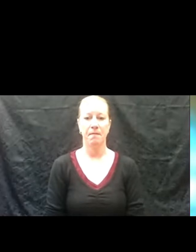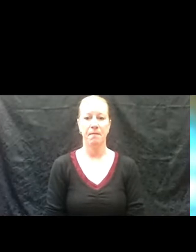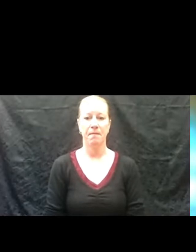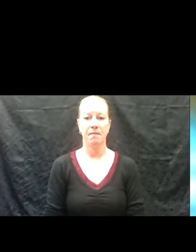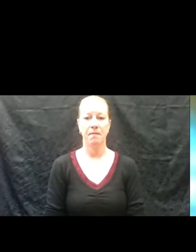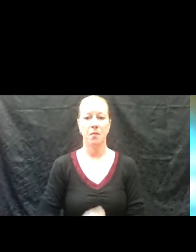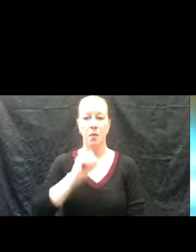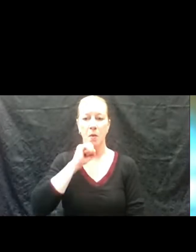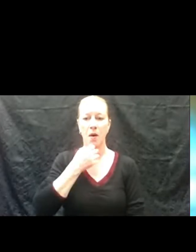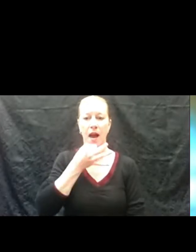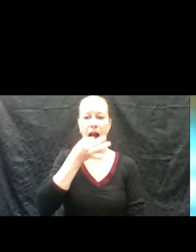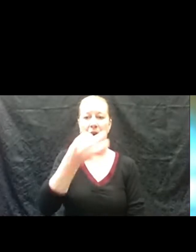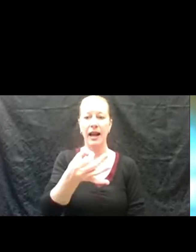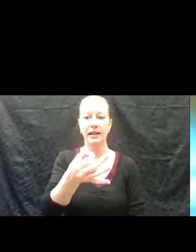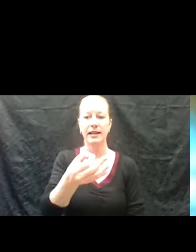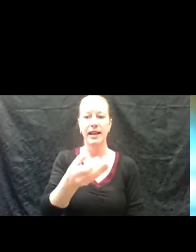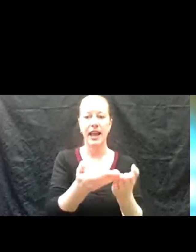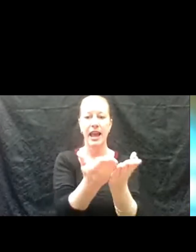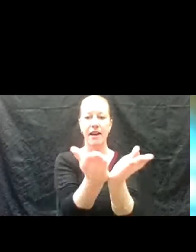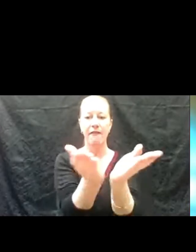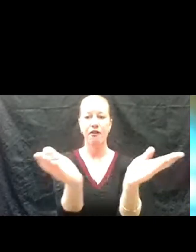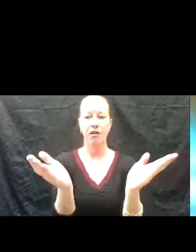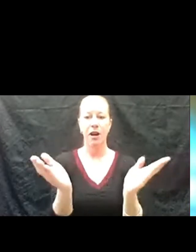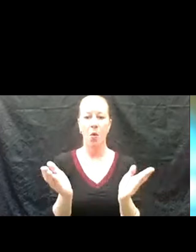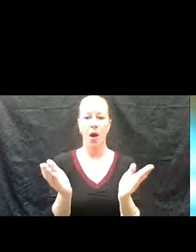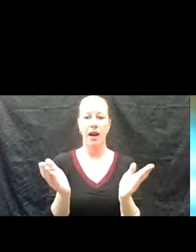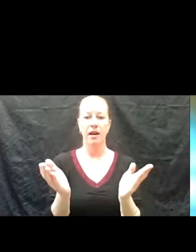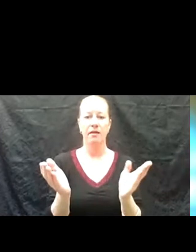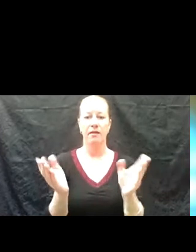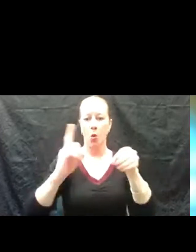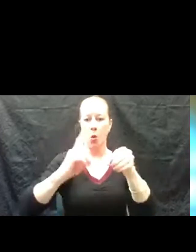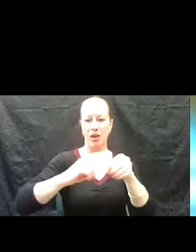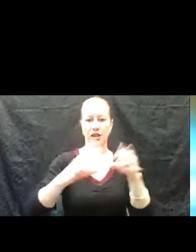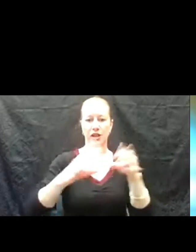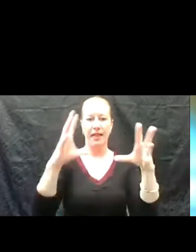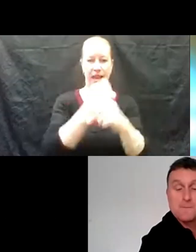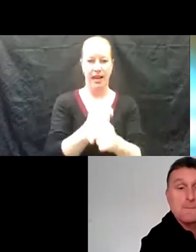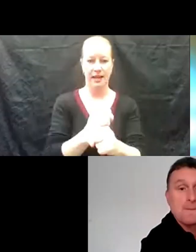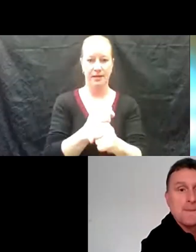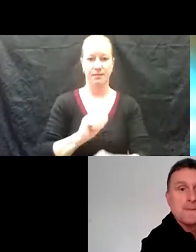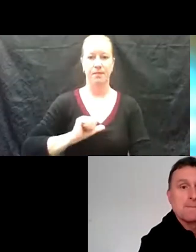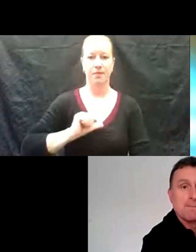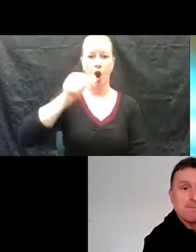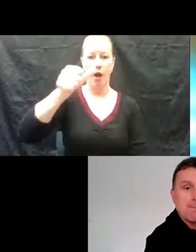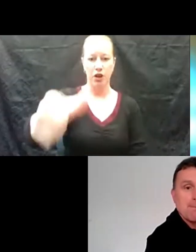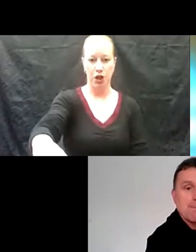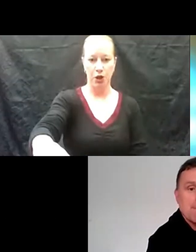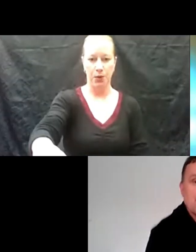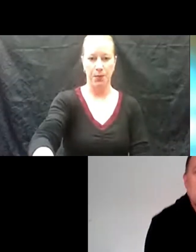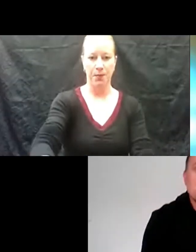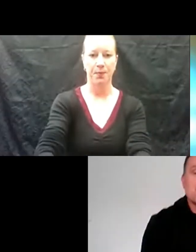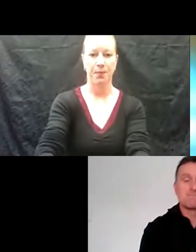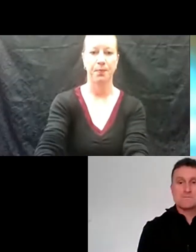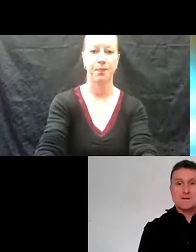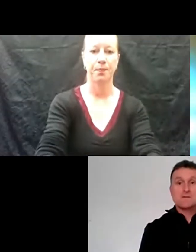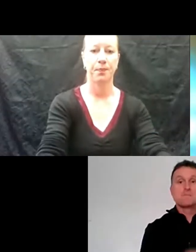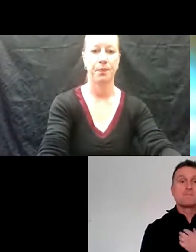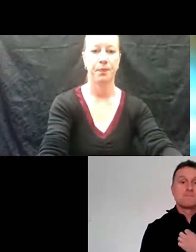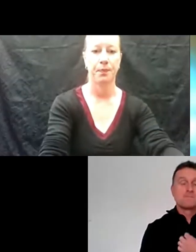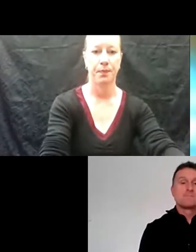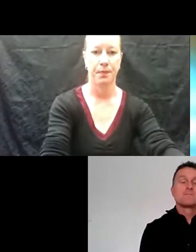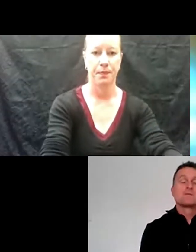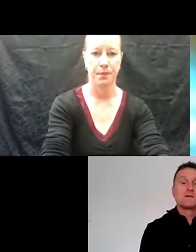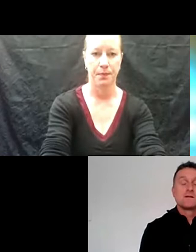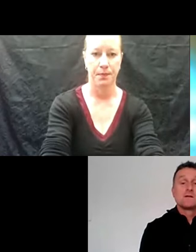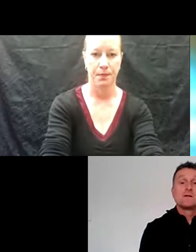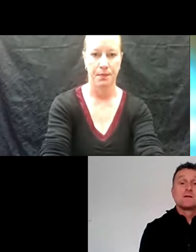will ask everyone polling question at the end of the session. So now, Warren, can you